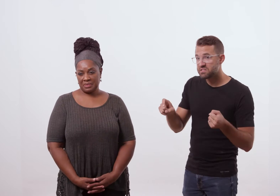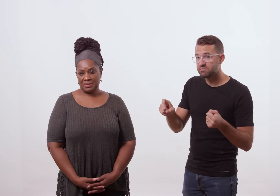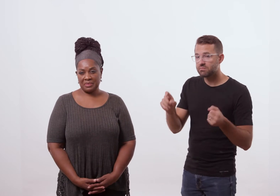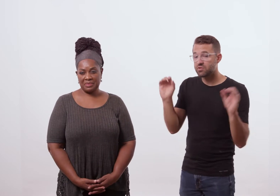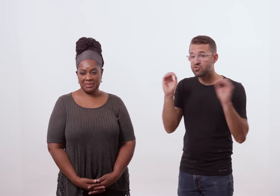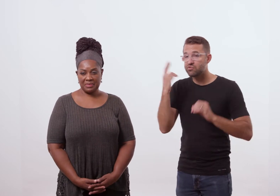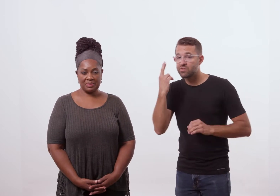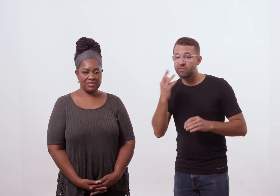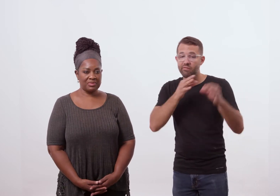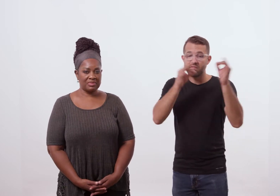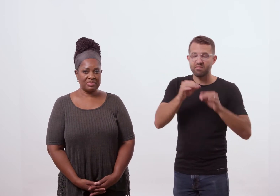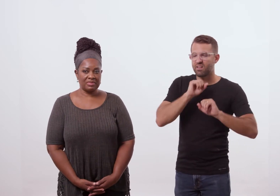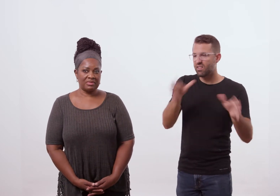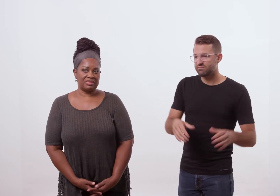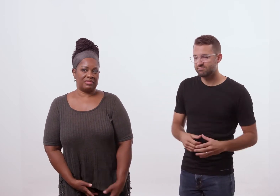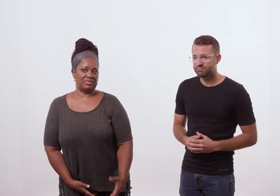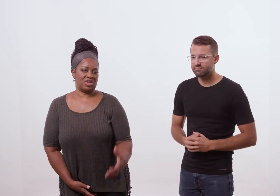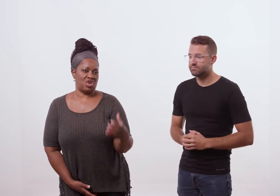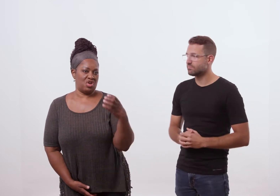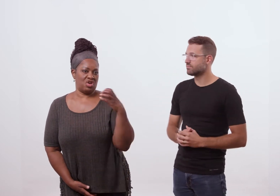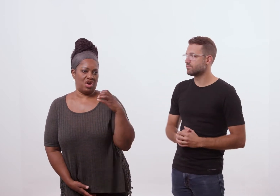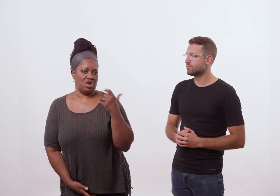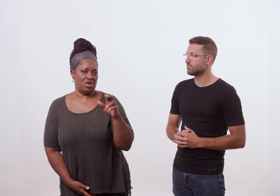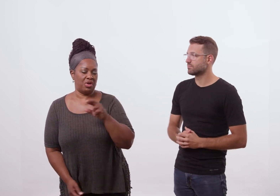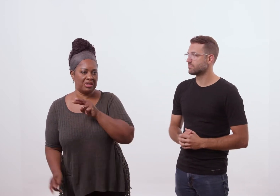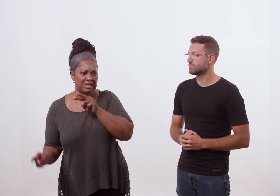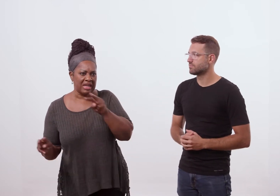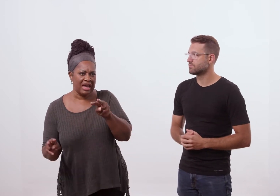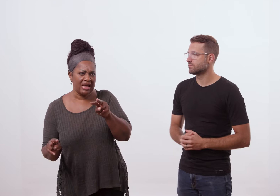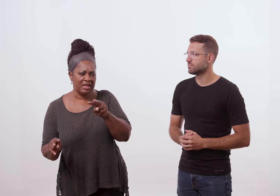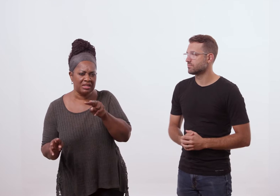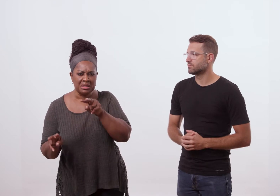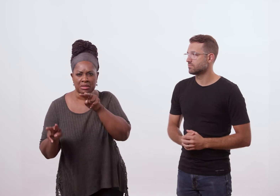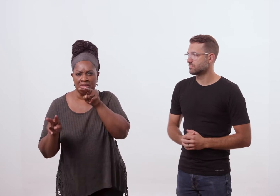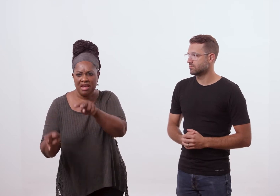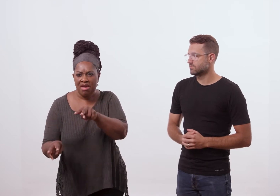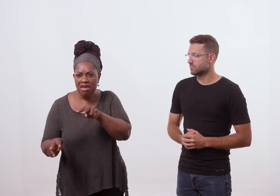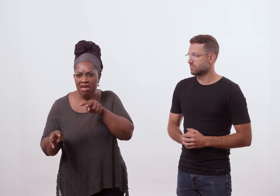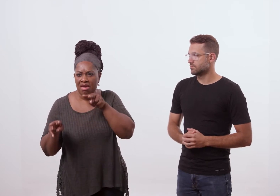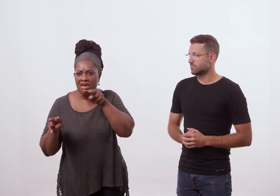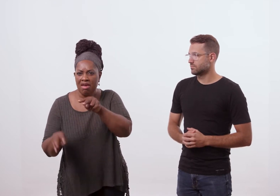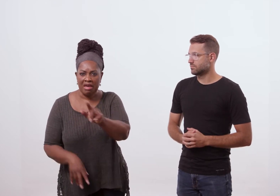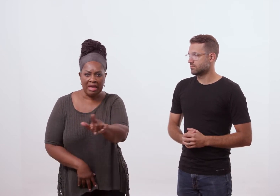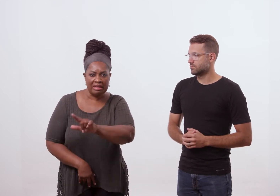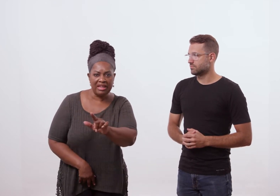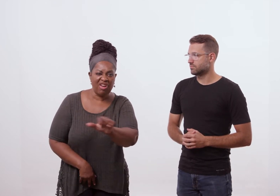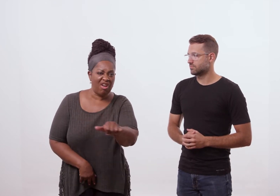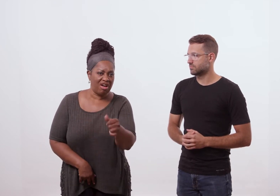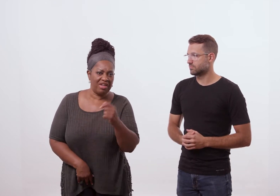given. Cutter's eyes are fixed on Lita's destination as she and her companion approach